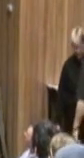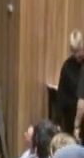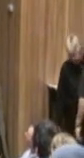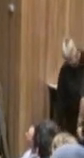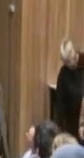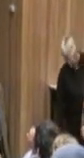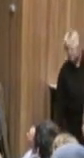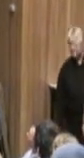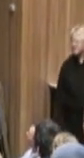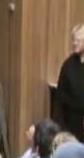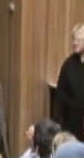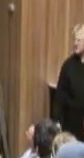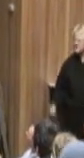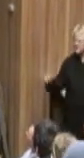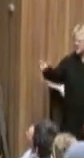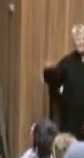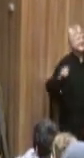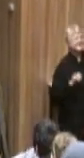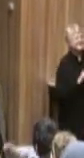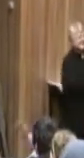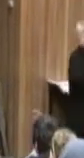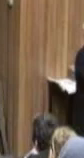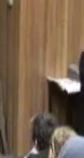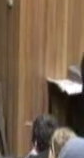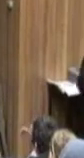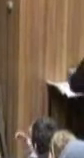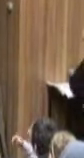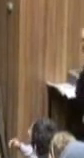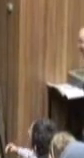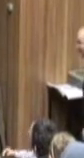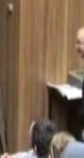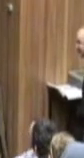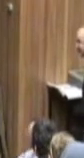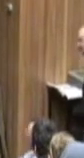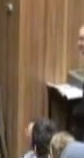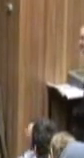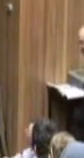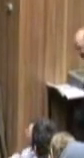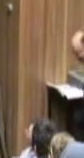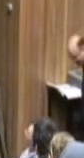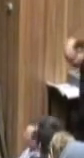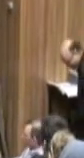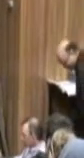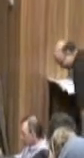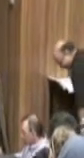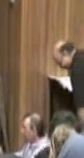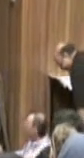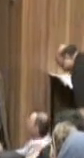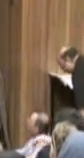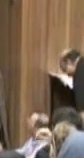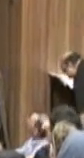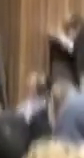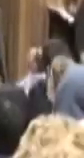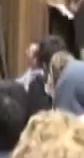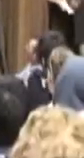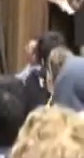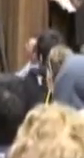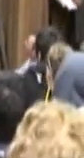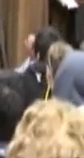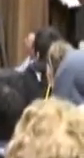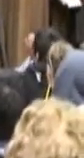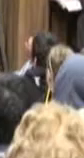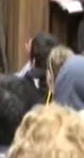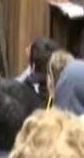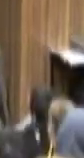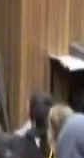religion. So that's just the basic kind of thing of what racial profiling is. And this definition, we've actually gotten pretty